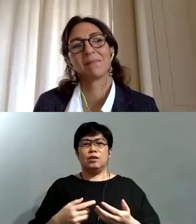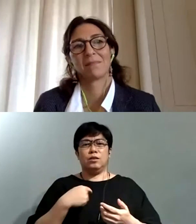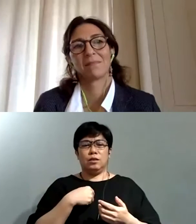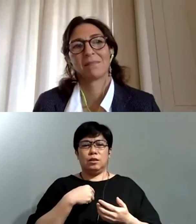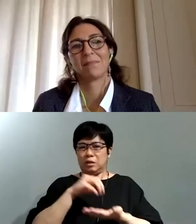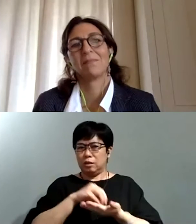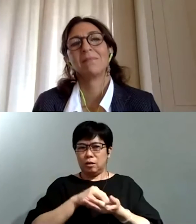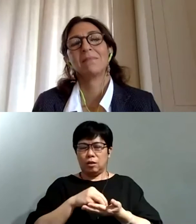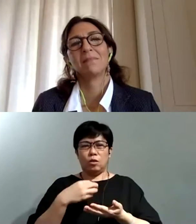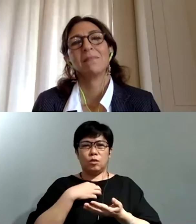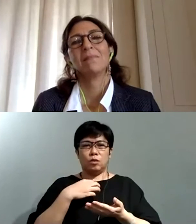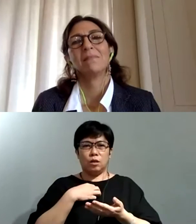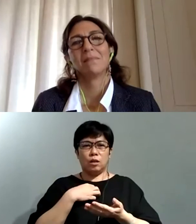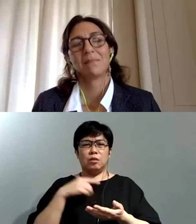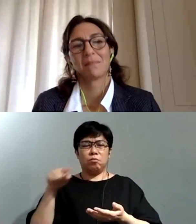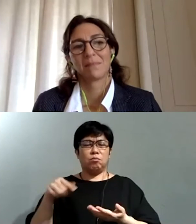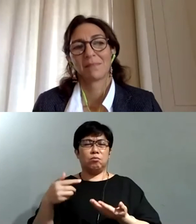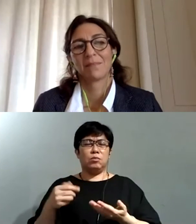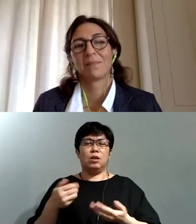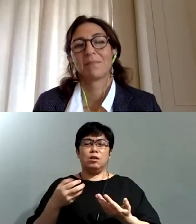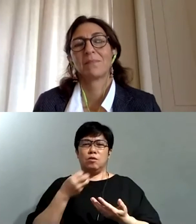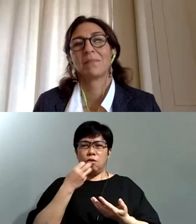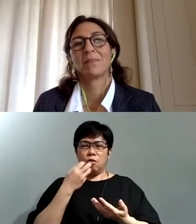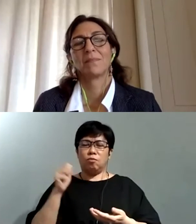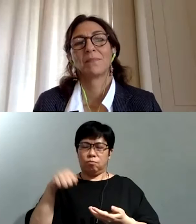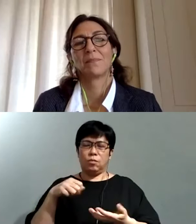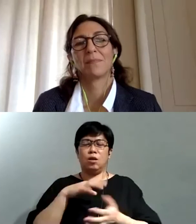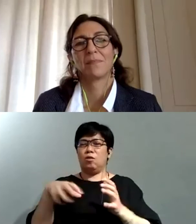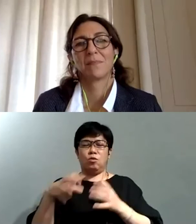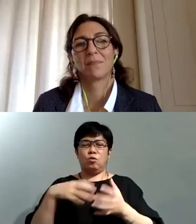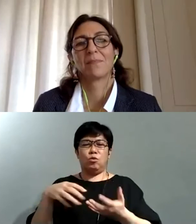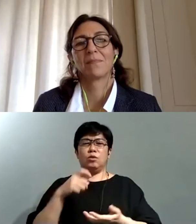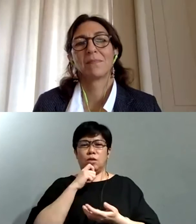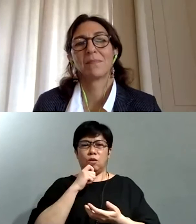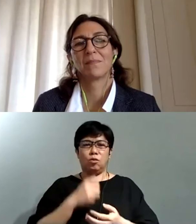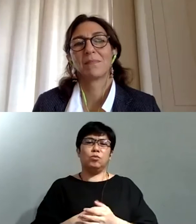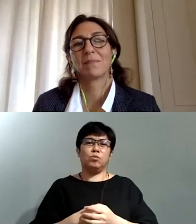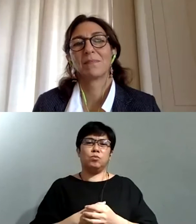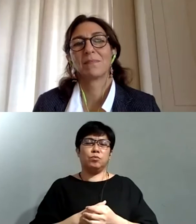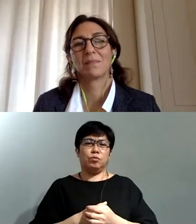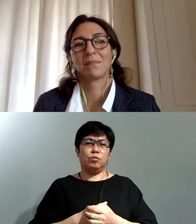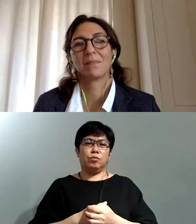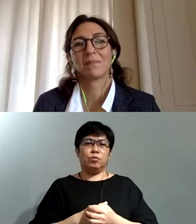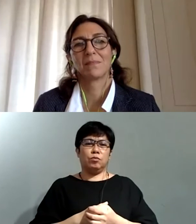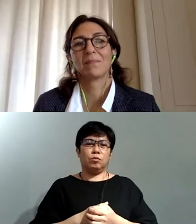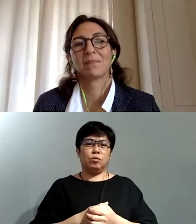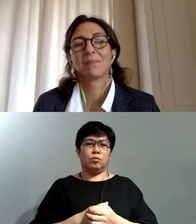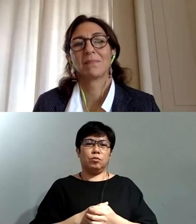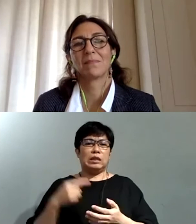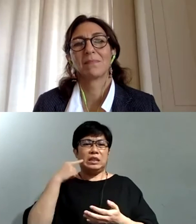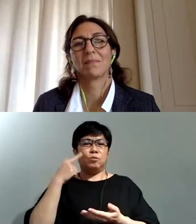yes, Hong Kong is really in a very serious, chaotic situation.